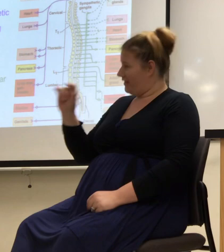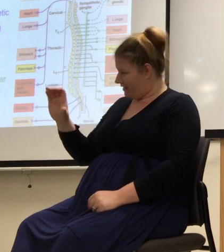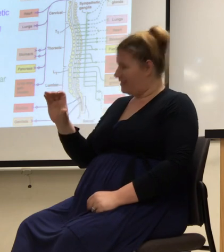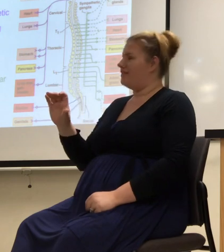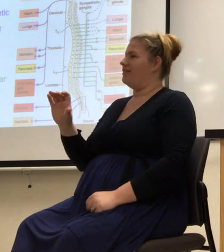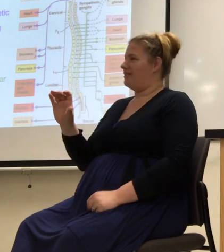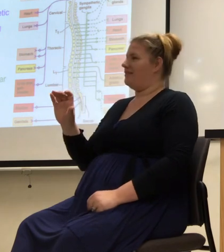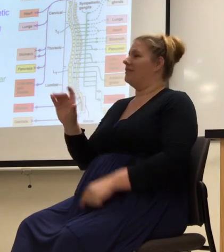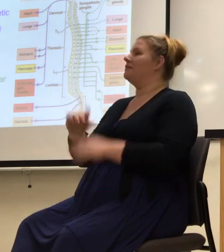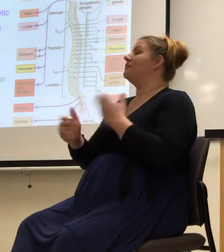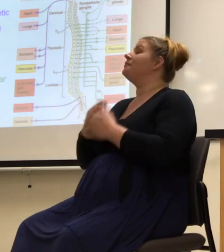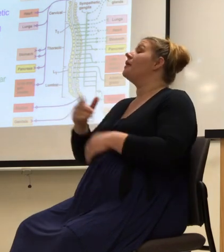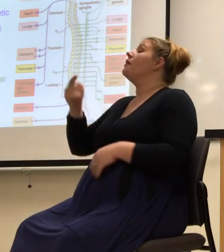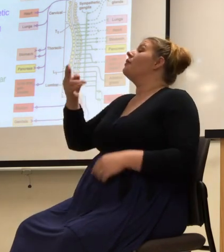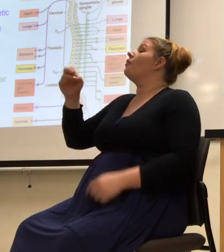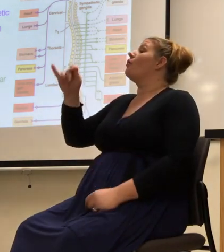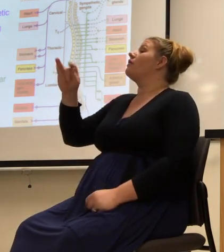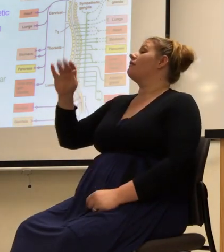thoracolumbar is used.